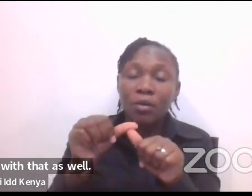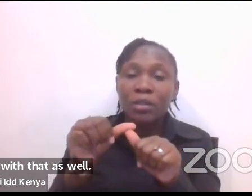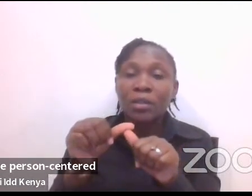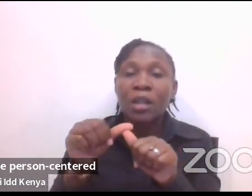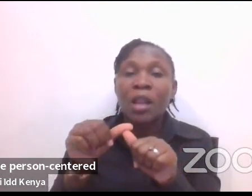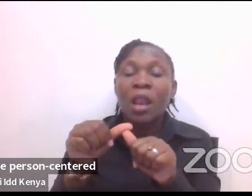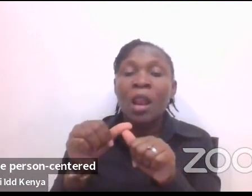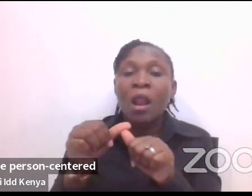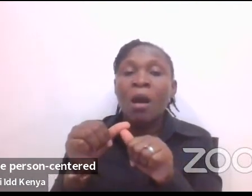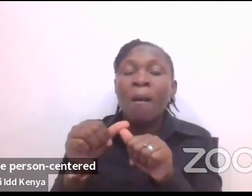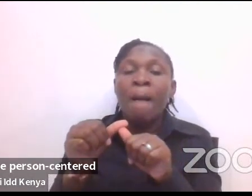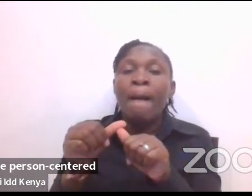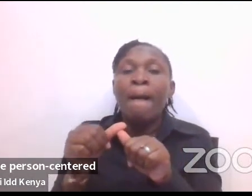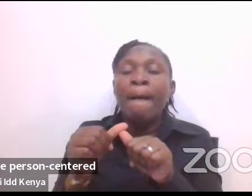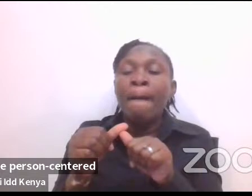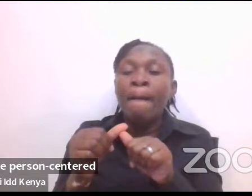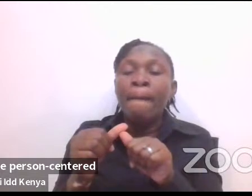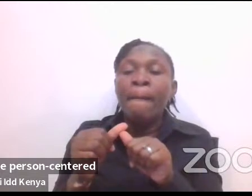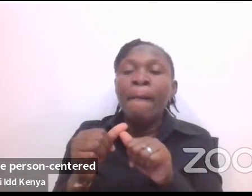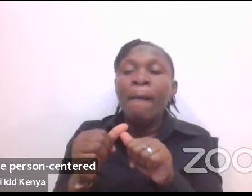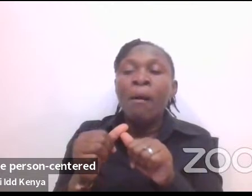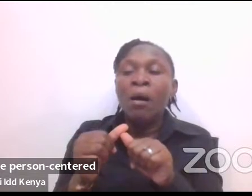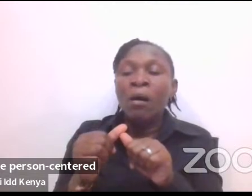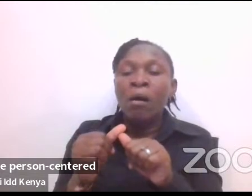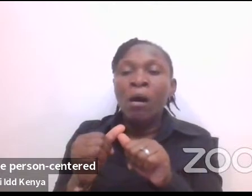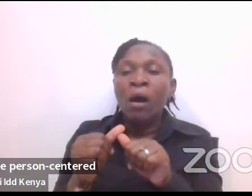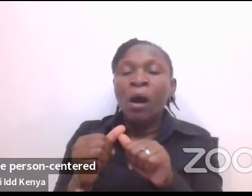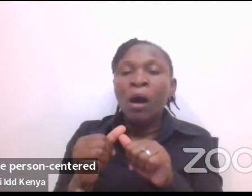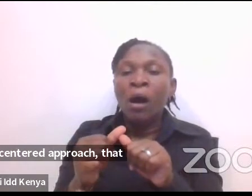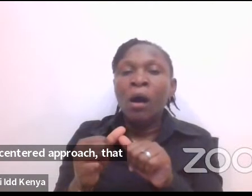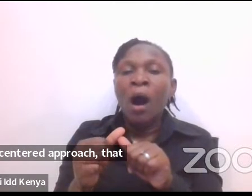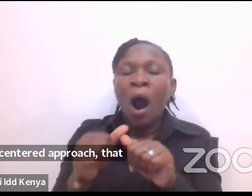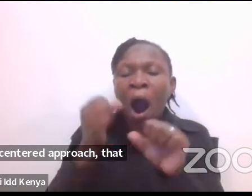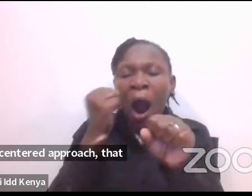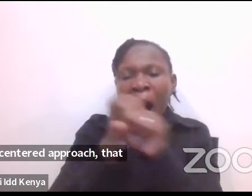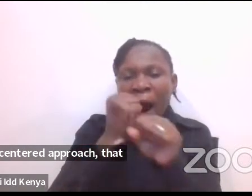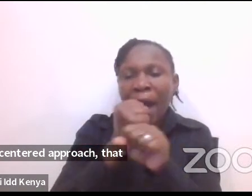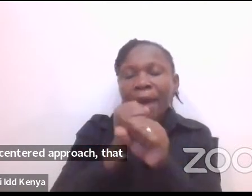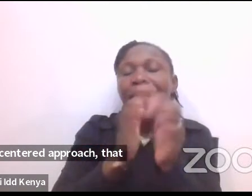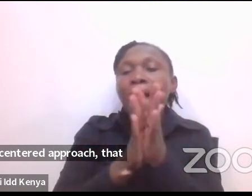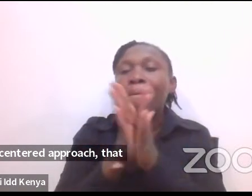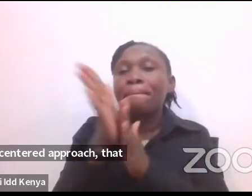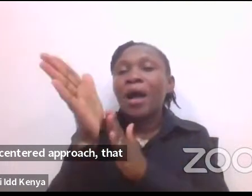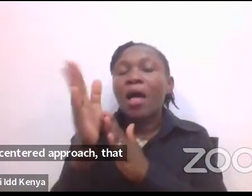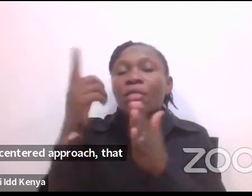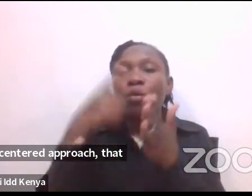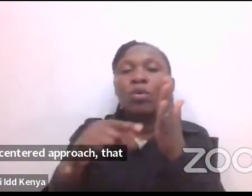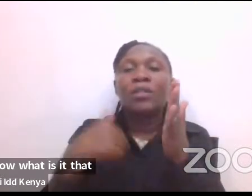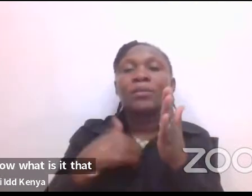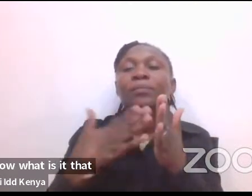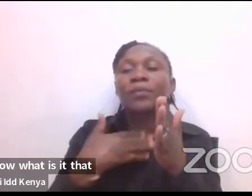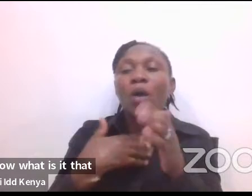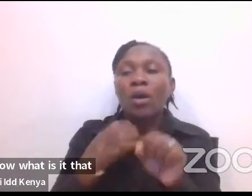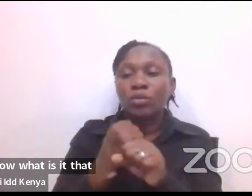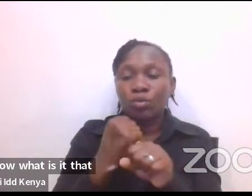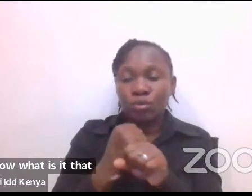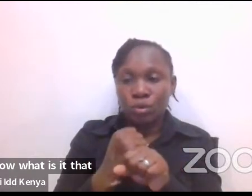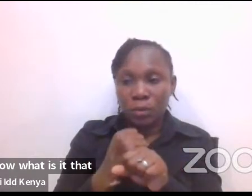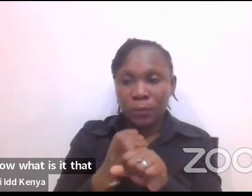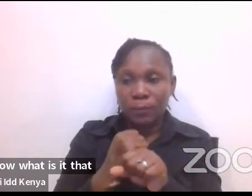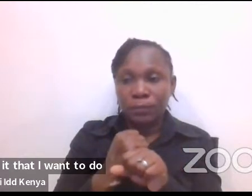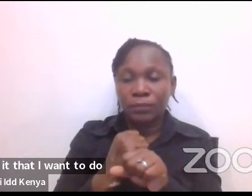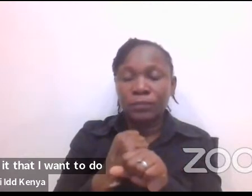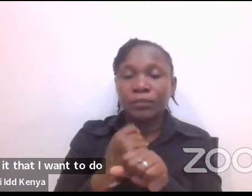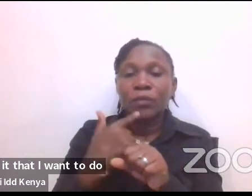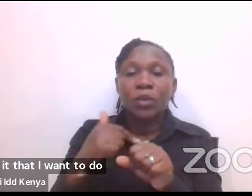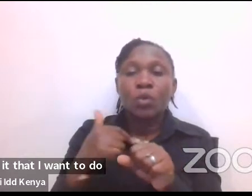that is more towards the career part. What is it that I want to do? We have taken